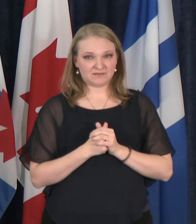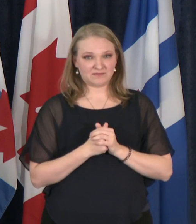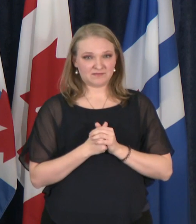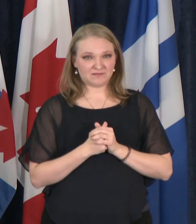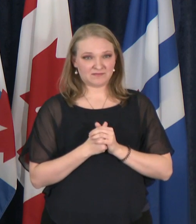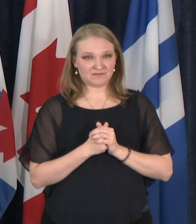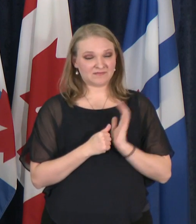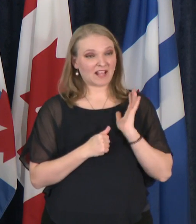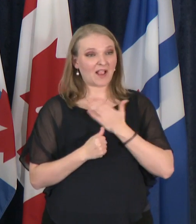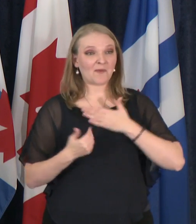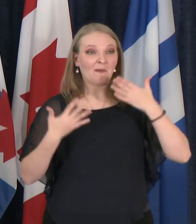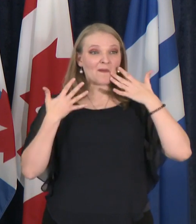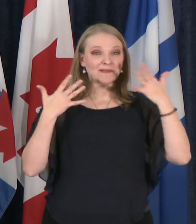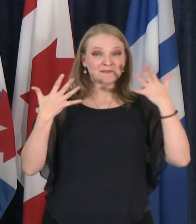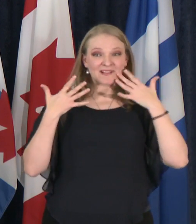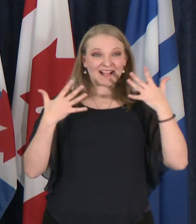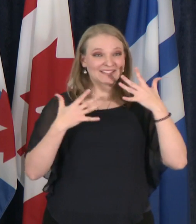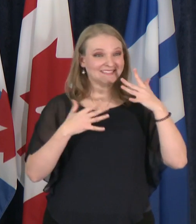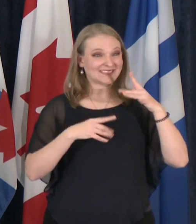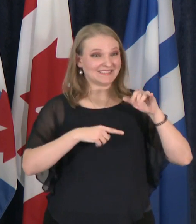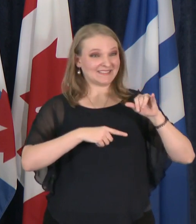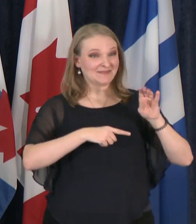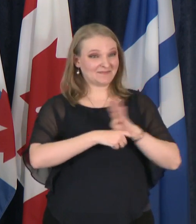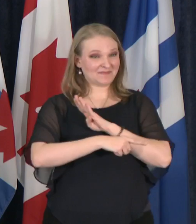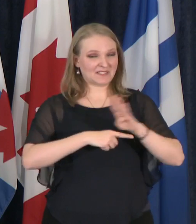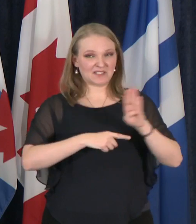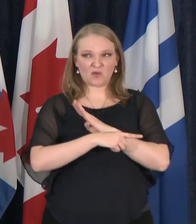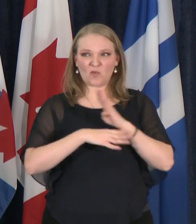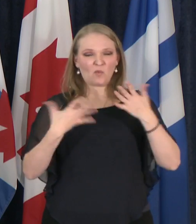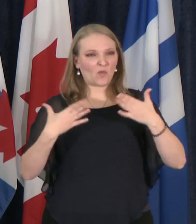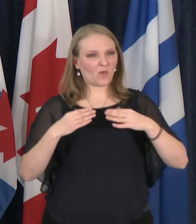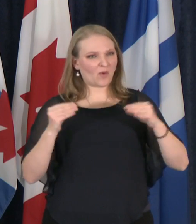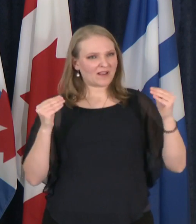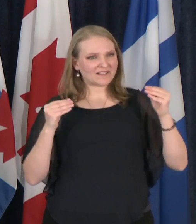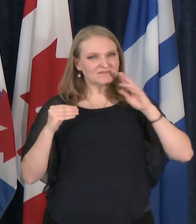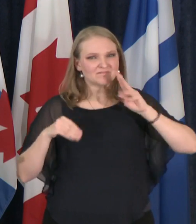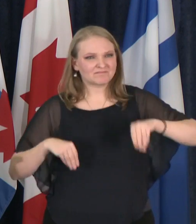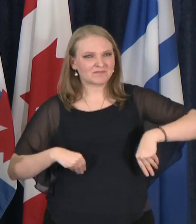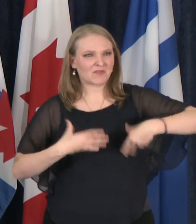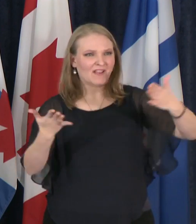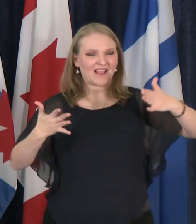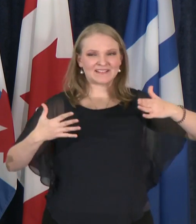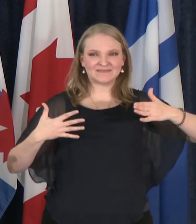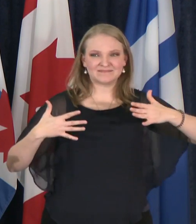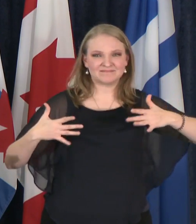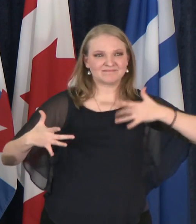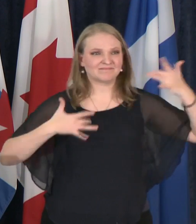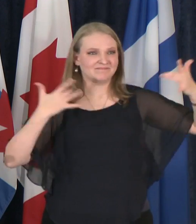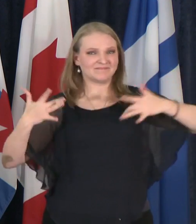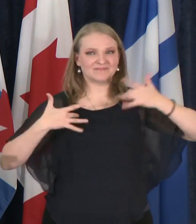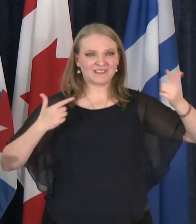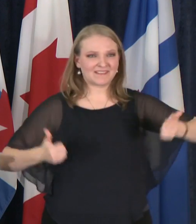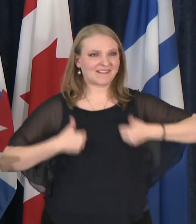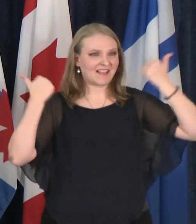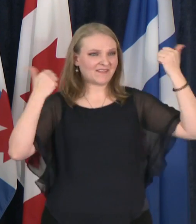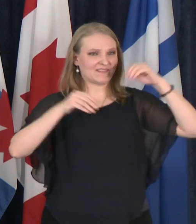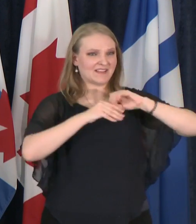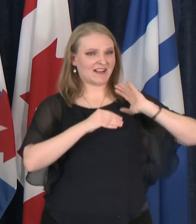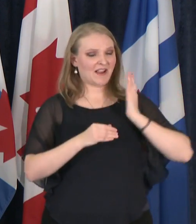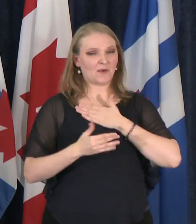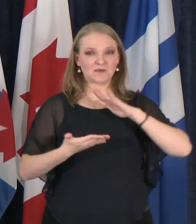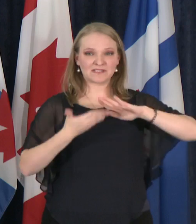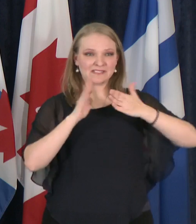industry contributes significantly to the life of our city. We are taking